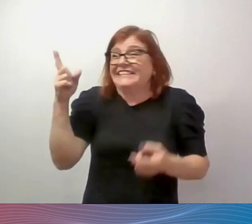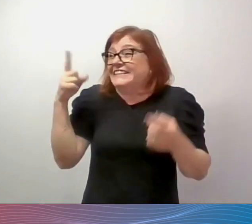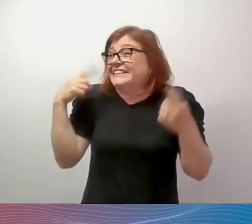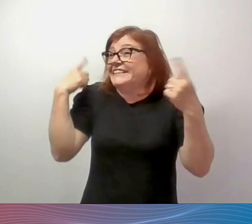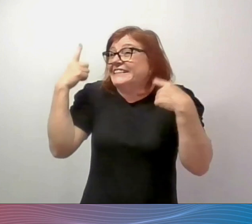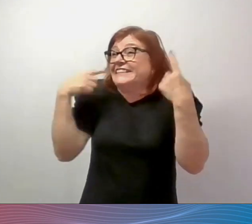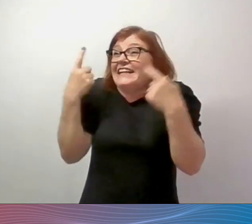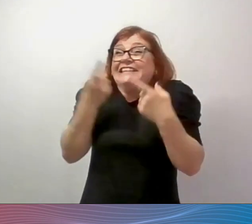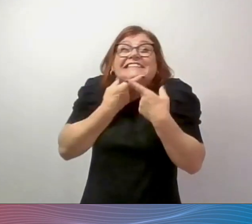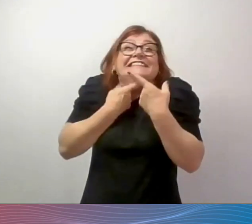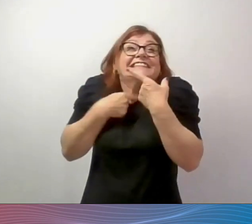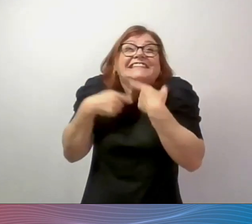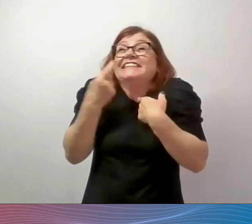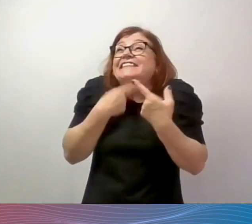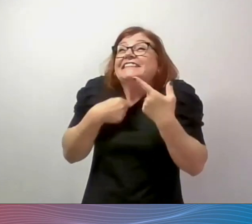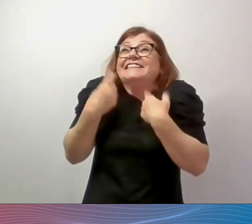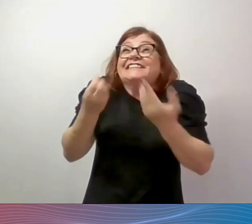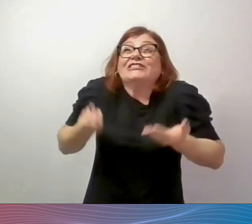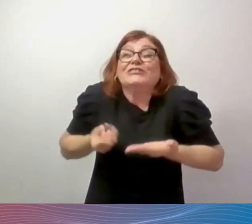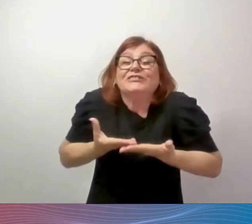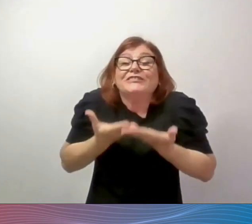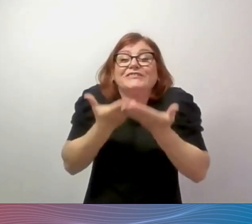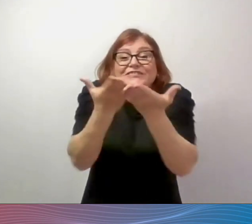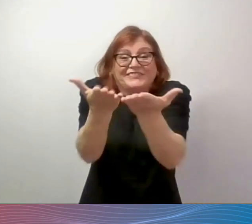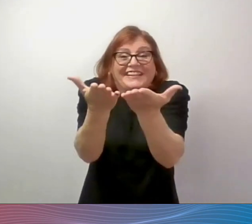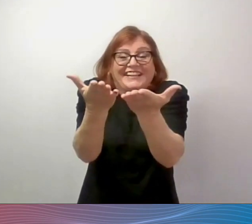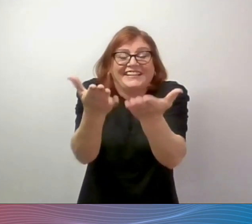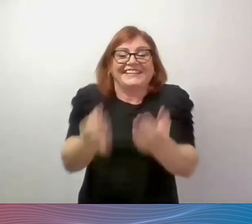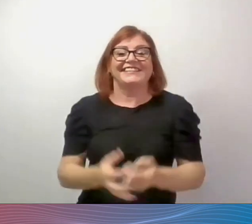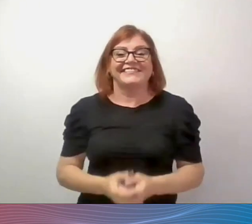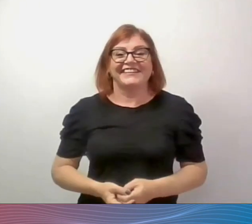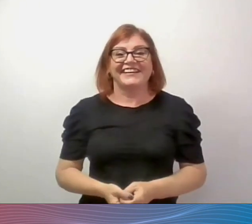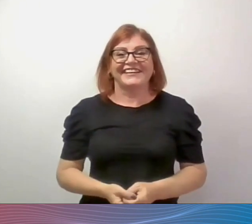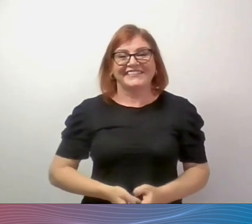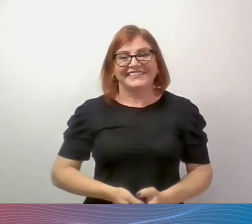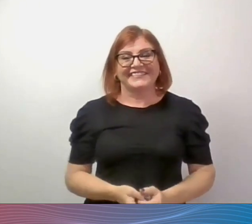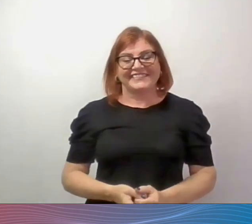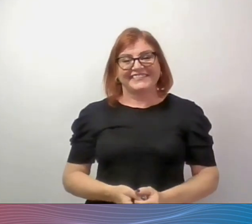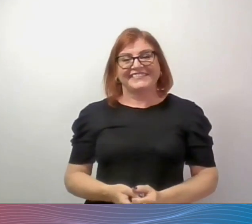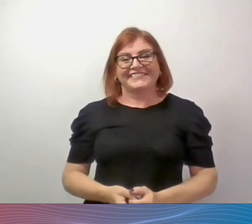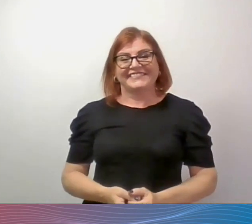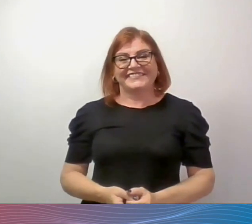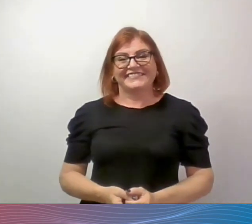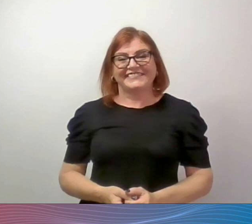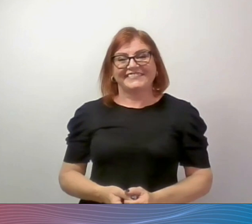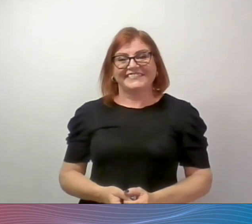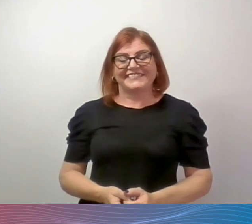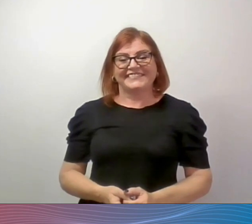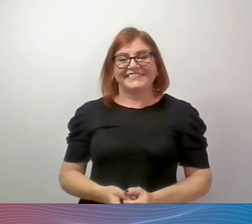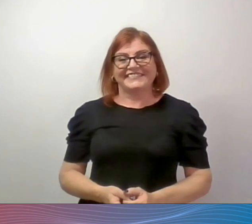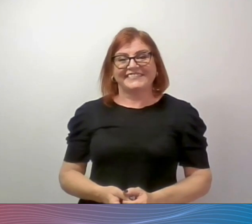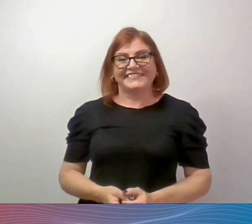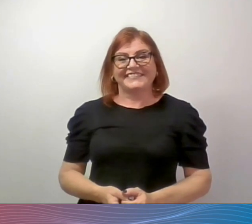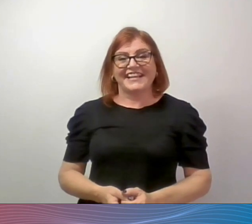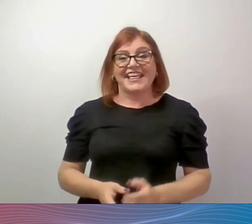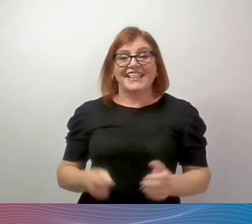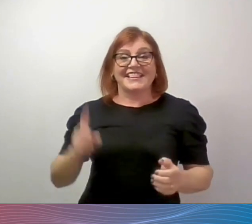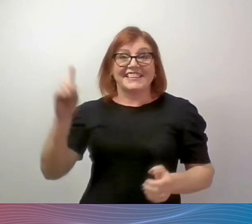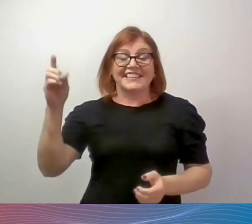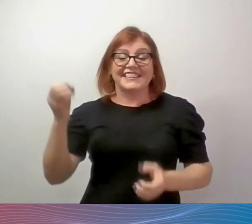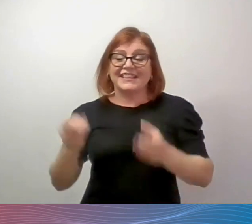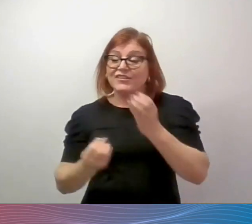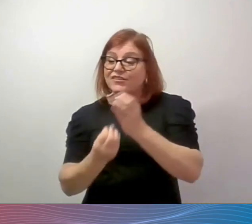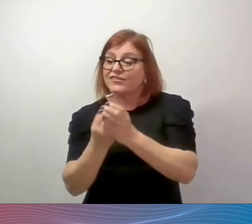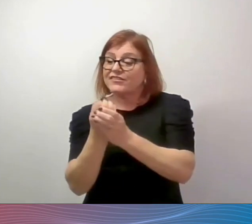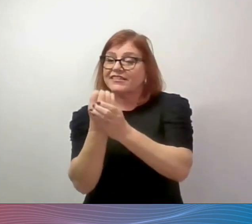using this expression, but he's crazy, desperate, crazy to give. Ele é a fonte de todas as coisas. He is the source of